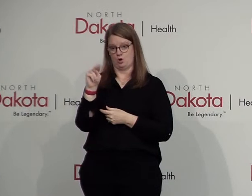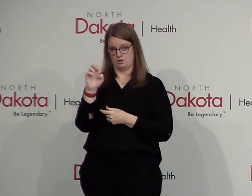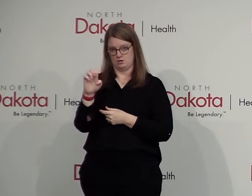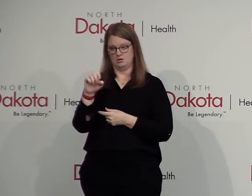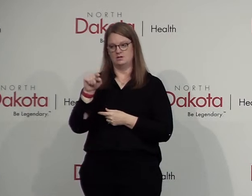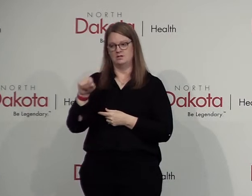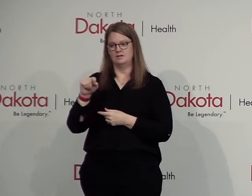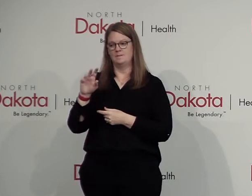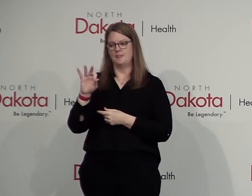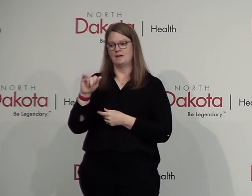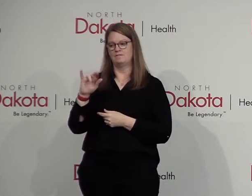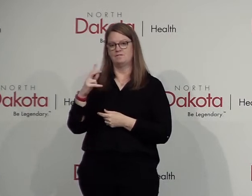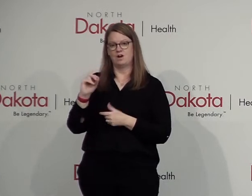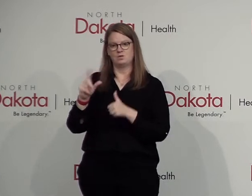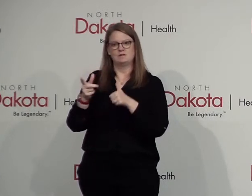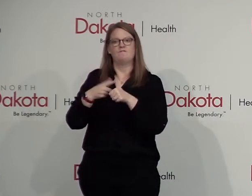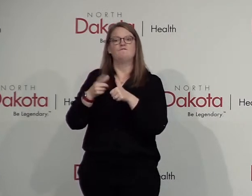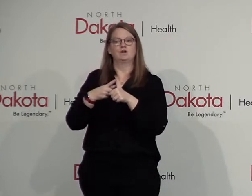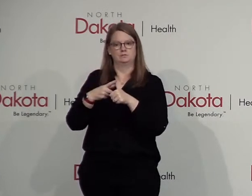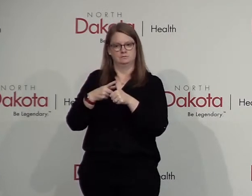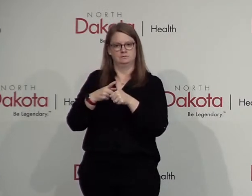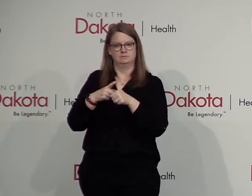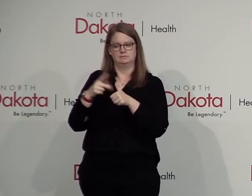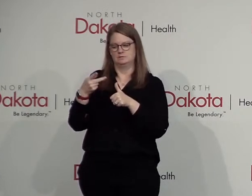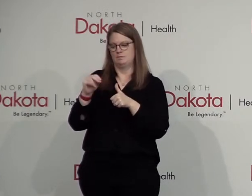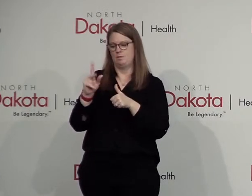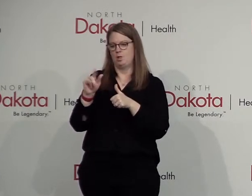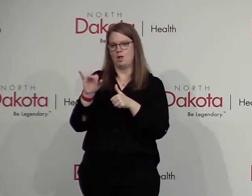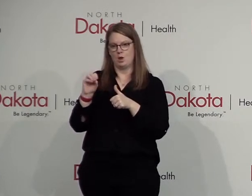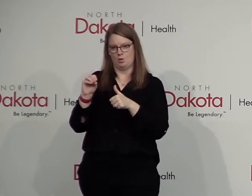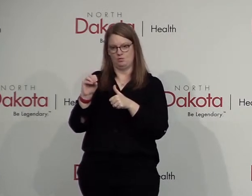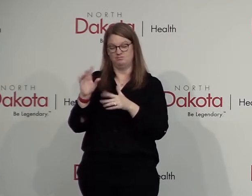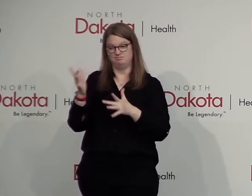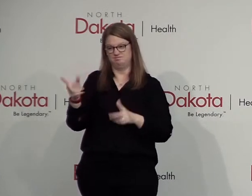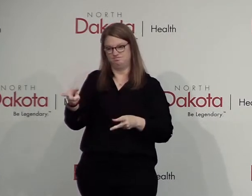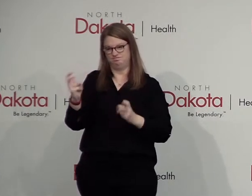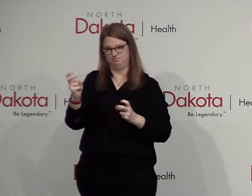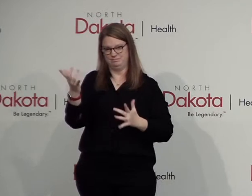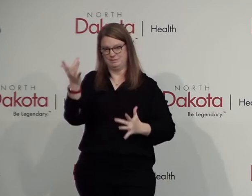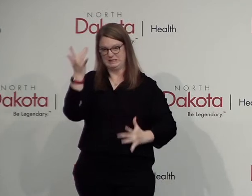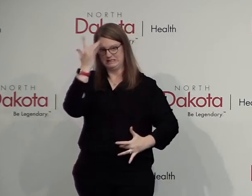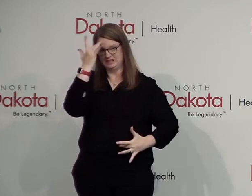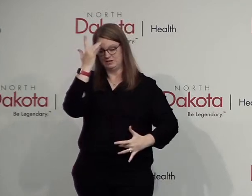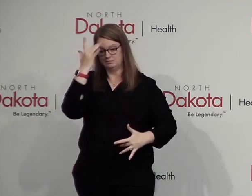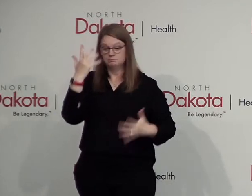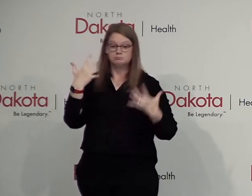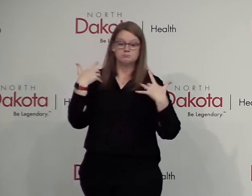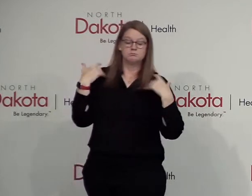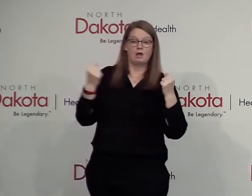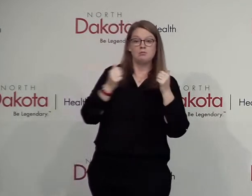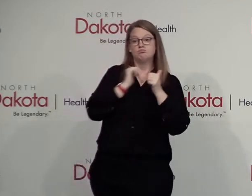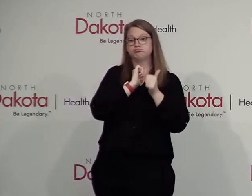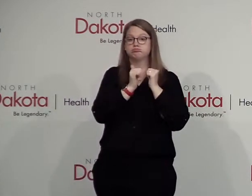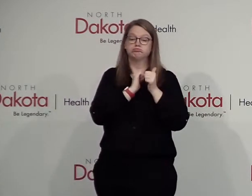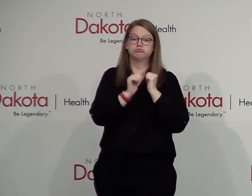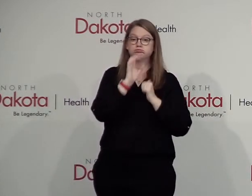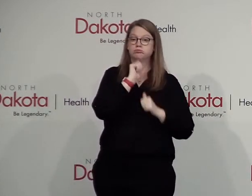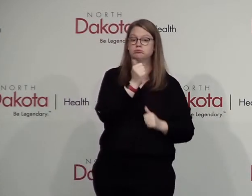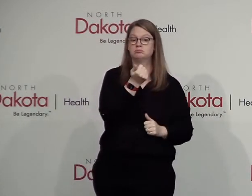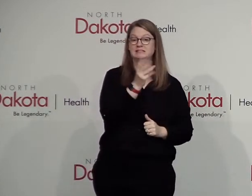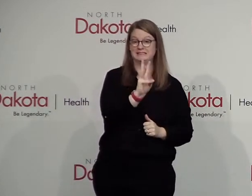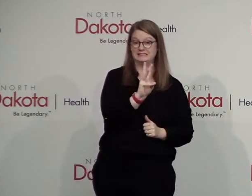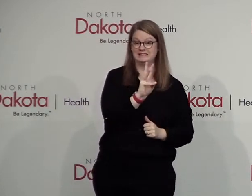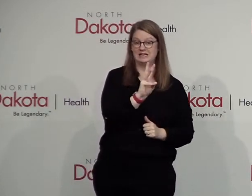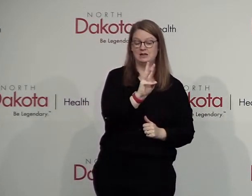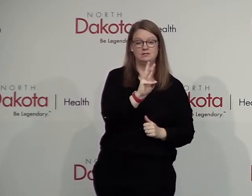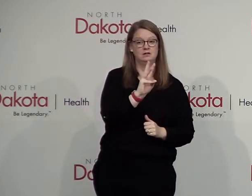the Fargo's first polio victim. And while it didn't kill him, when he went from a healthy, athletic 16-year-old to someone who